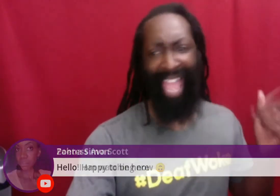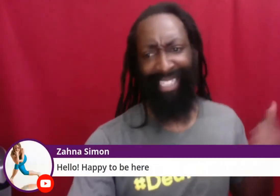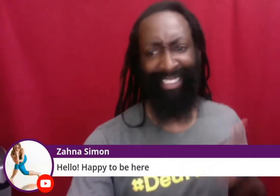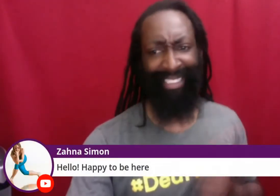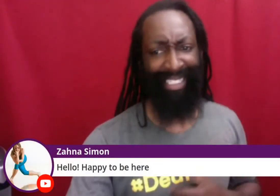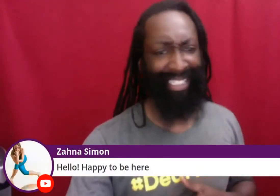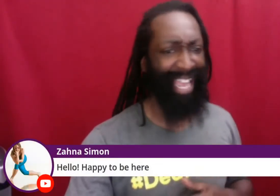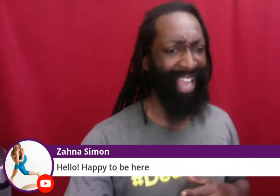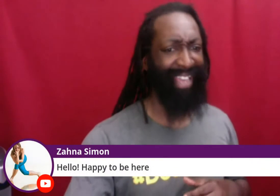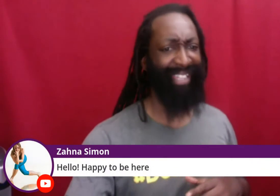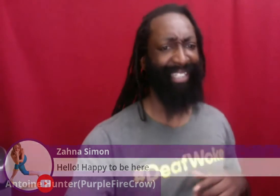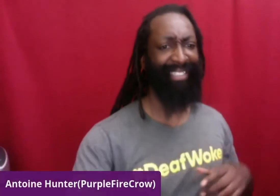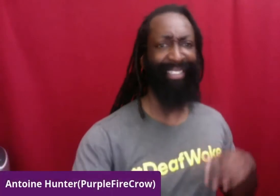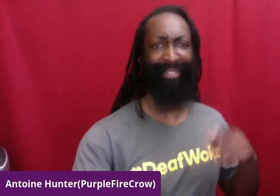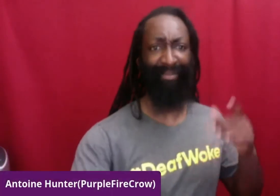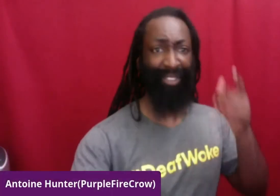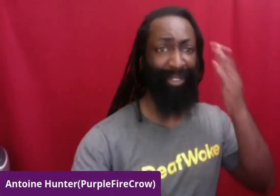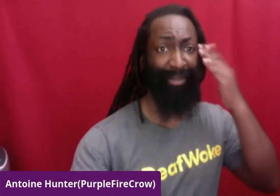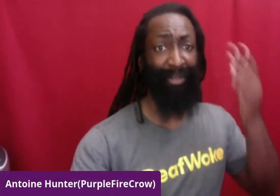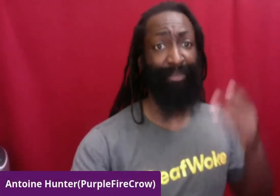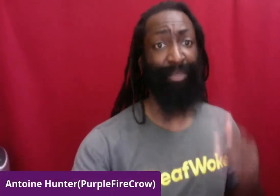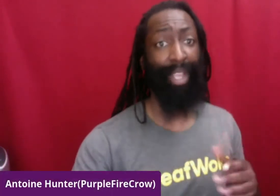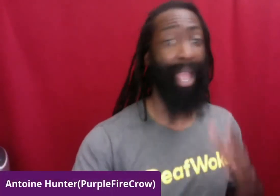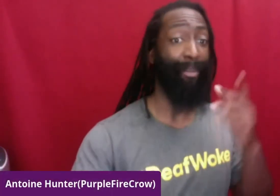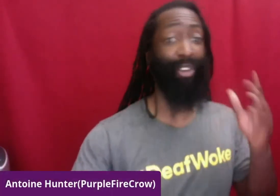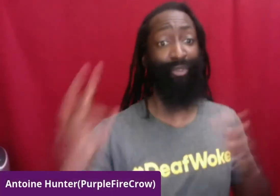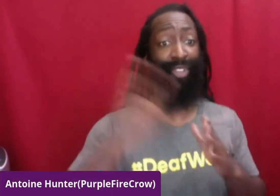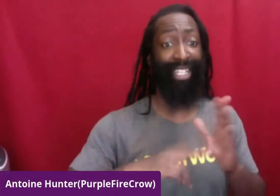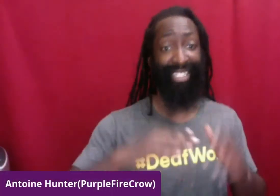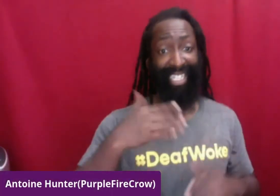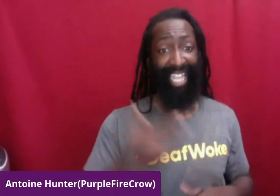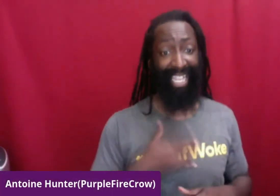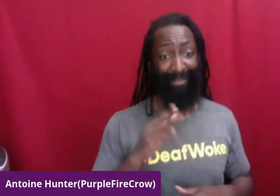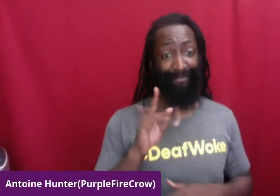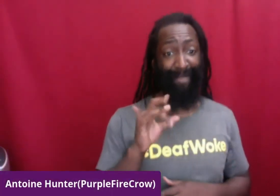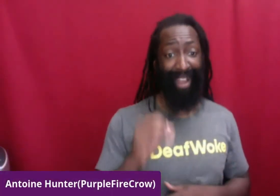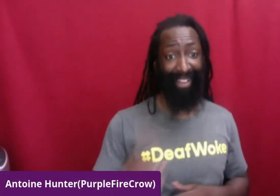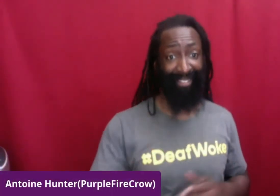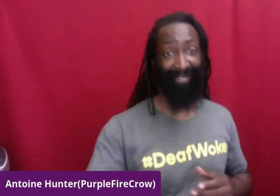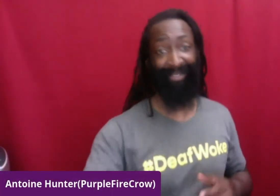However, today, well, okay, see a few comments.